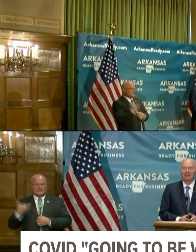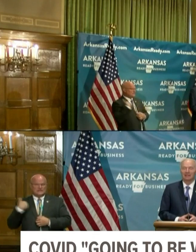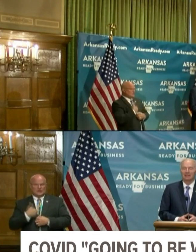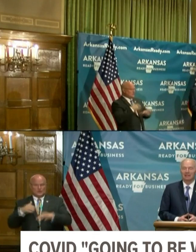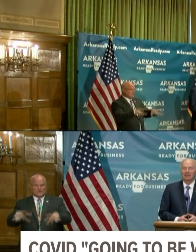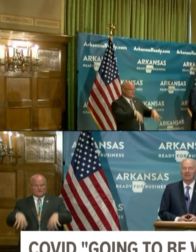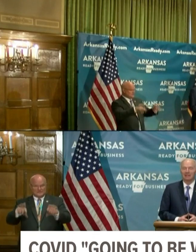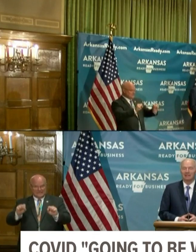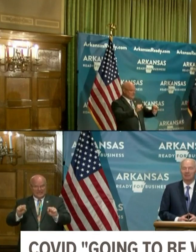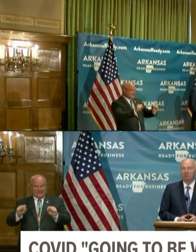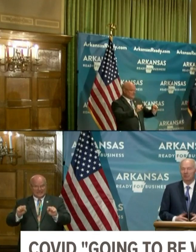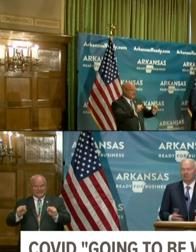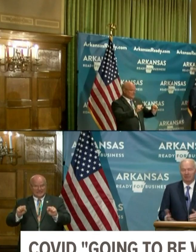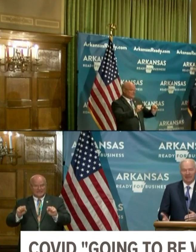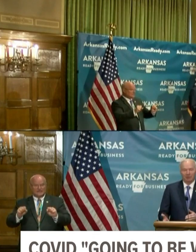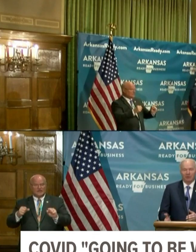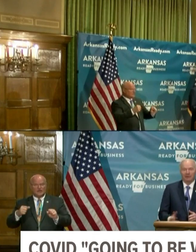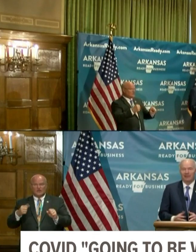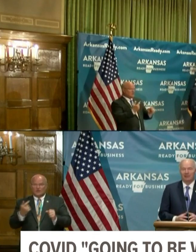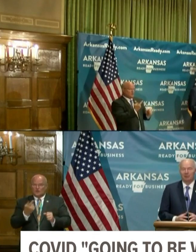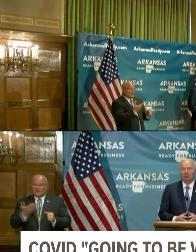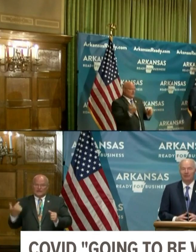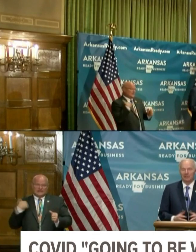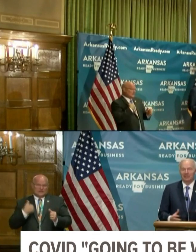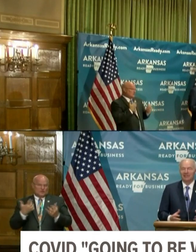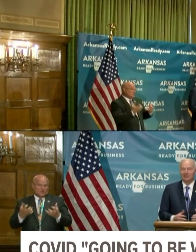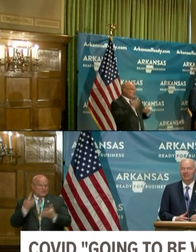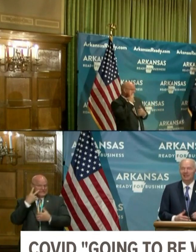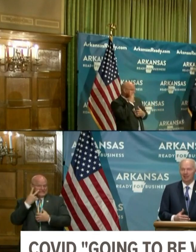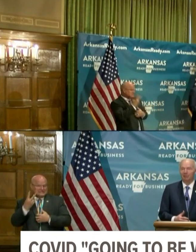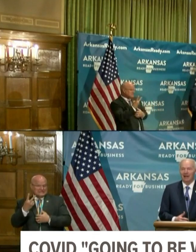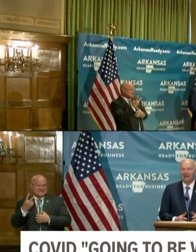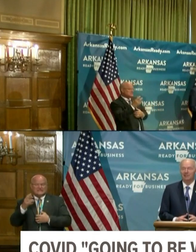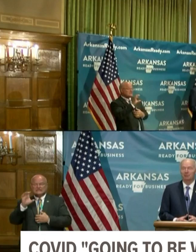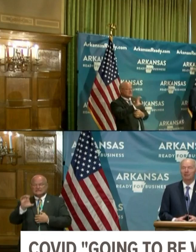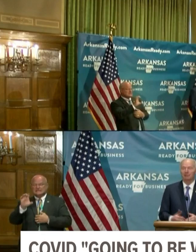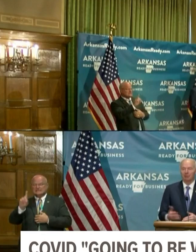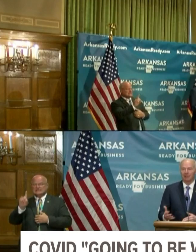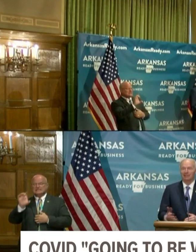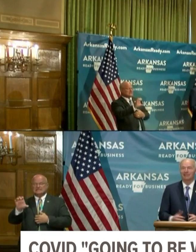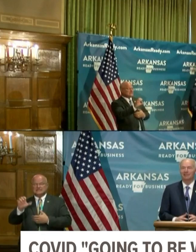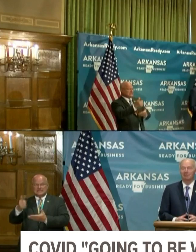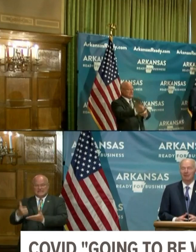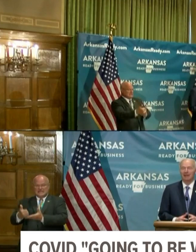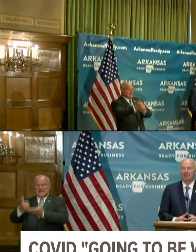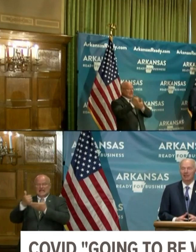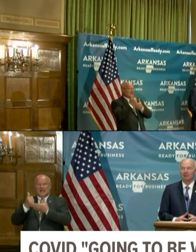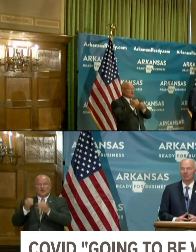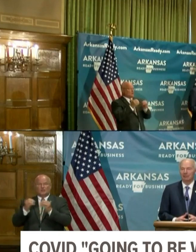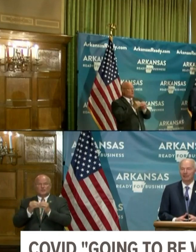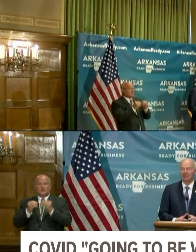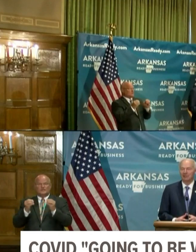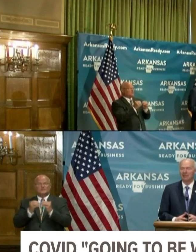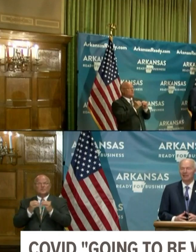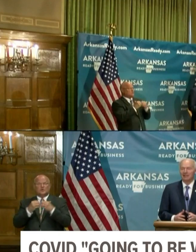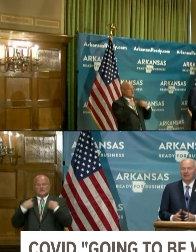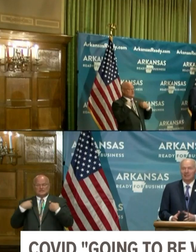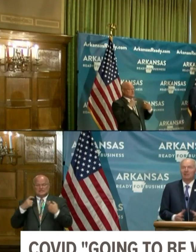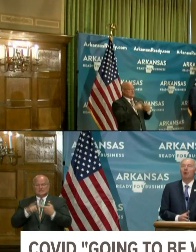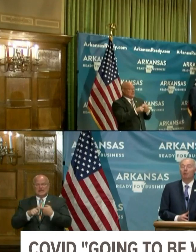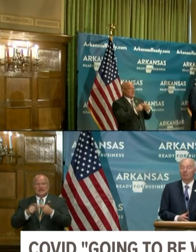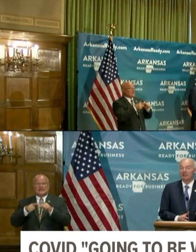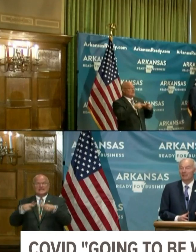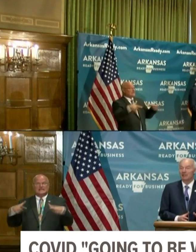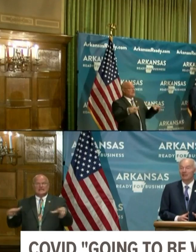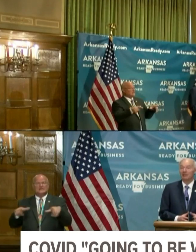have taken. That's one of the things we want the CDC to help guide us with. They're bringing in some Spanish language speakers to